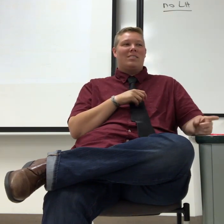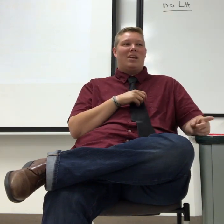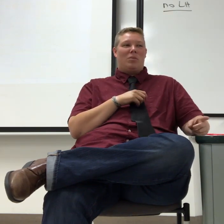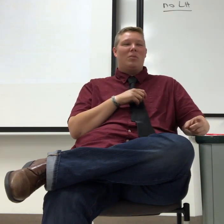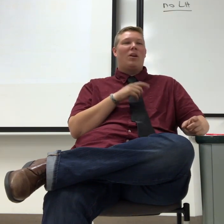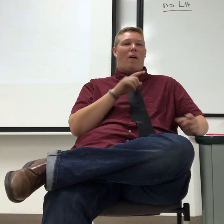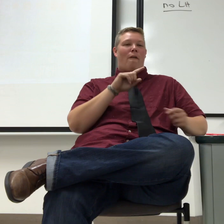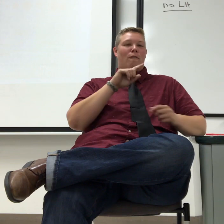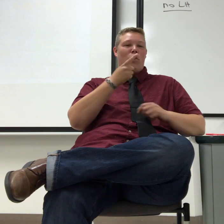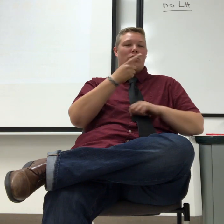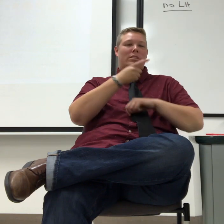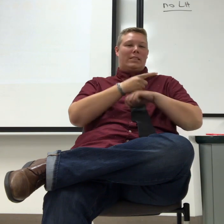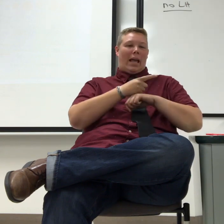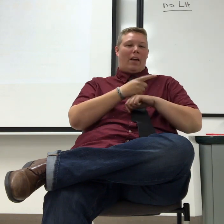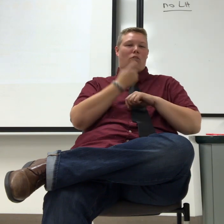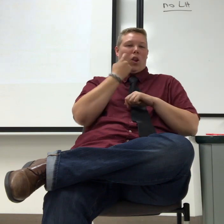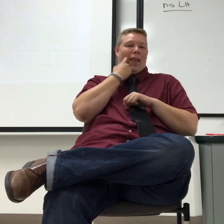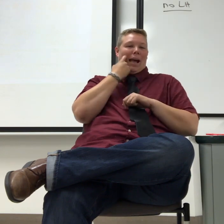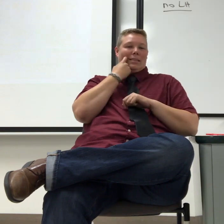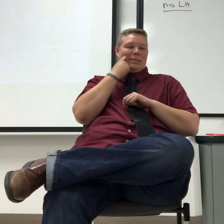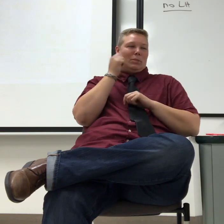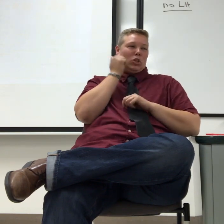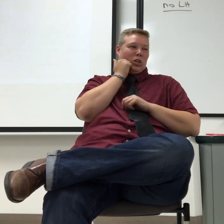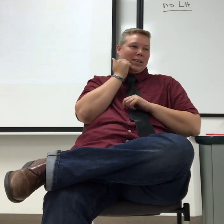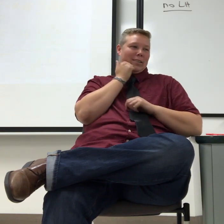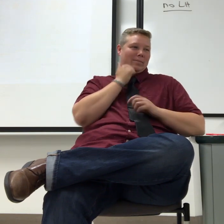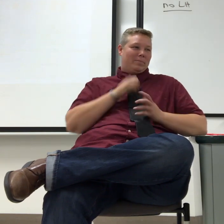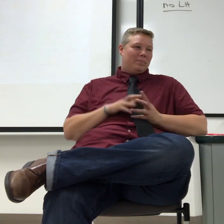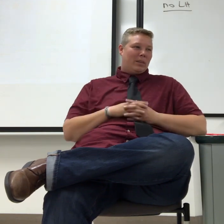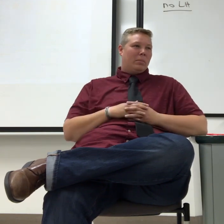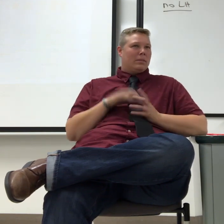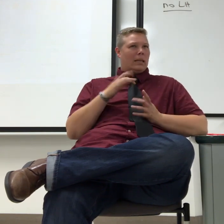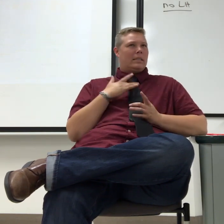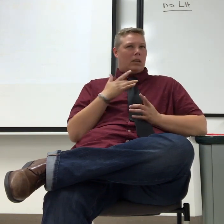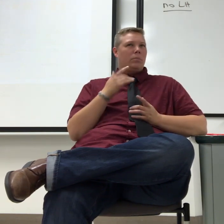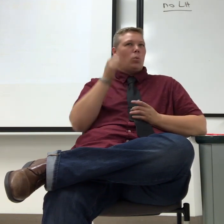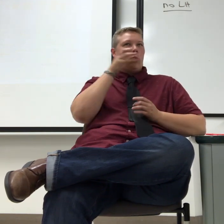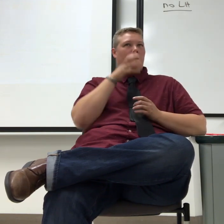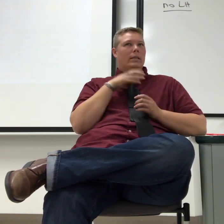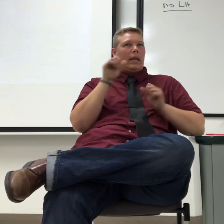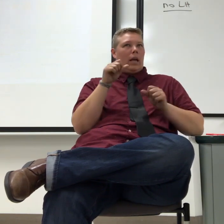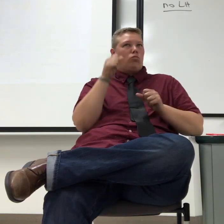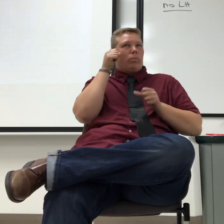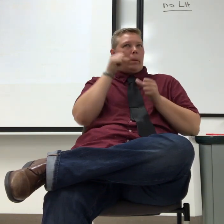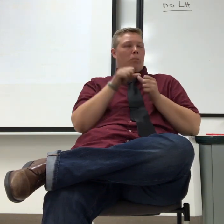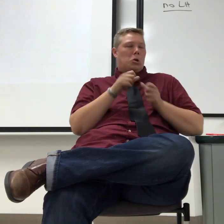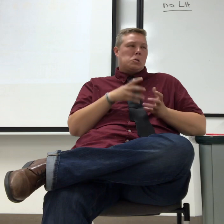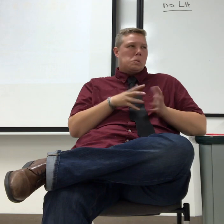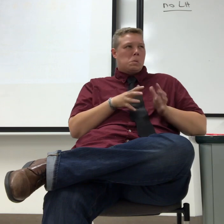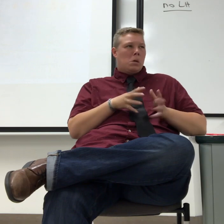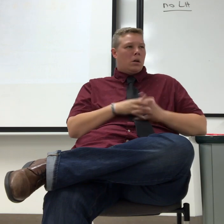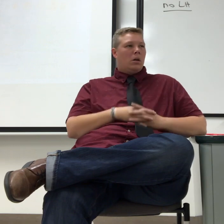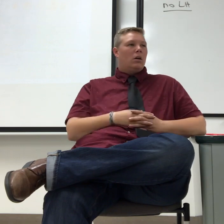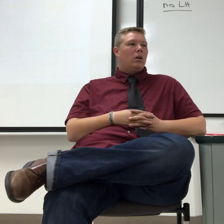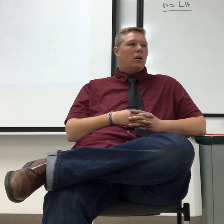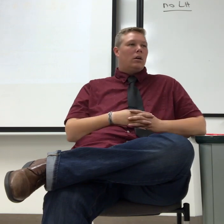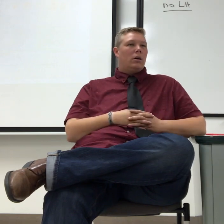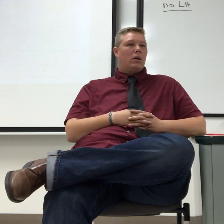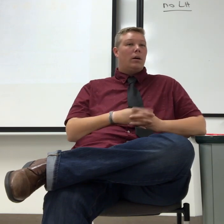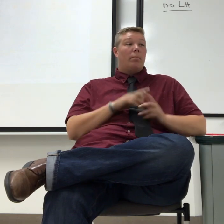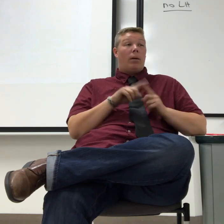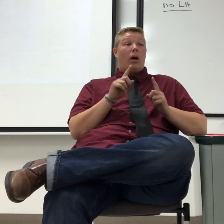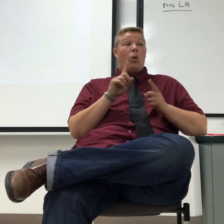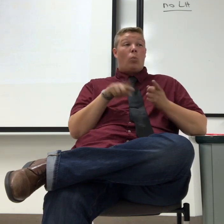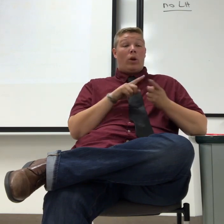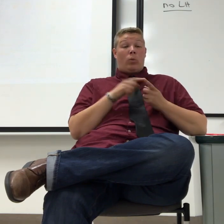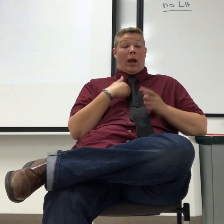of your last period? Because that's usually something a woman can remember. But when you had your period